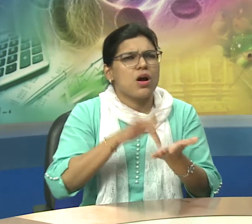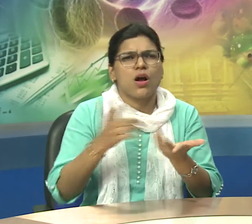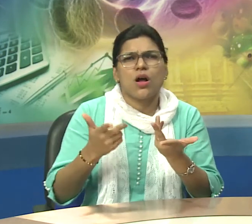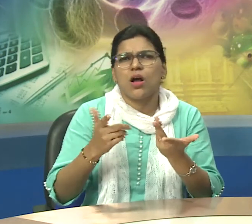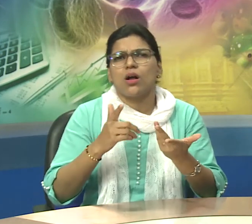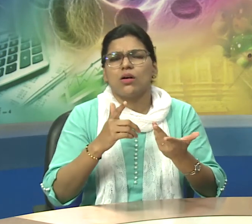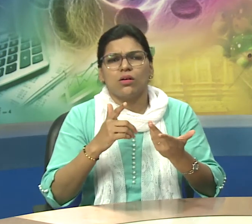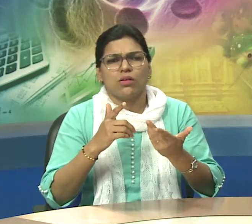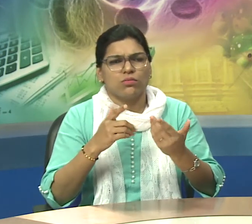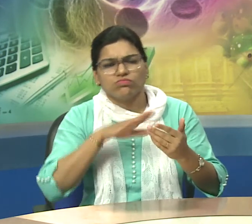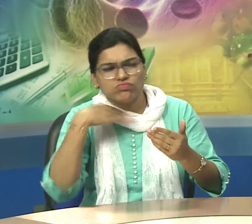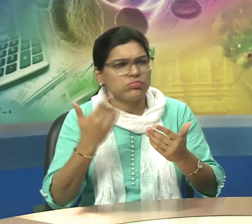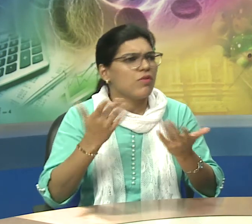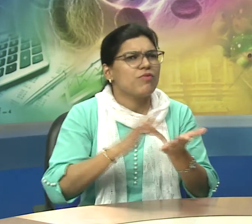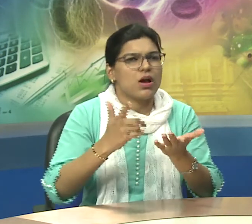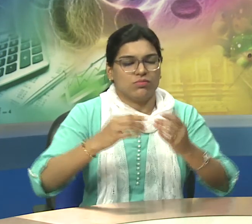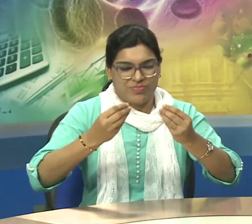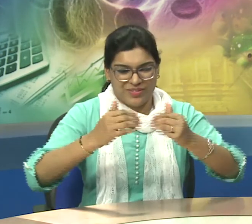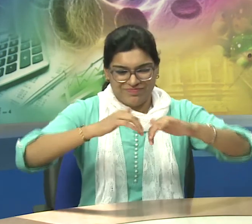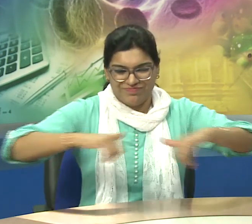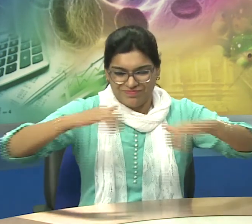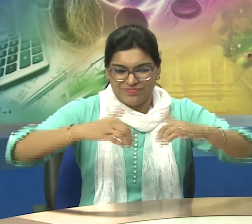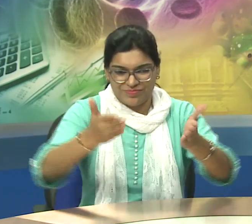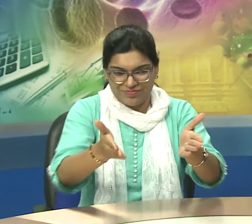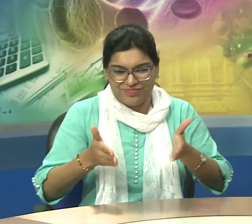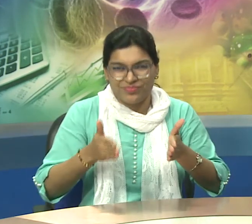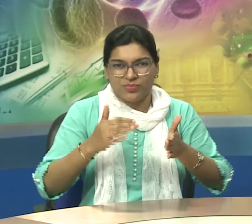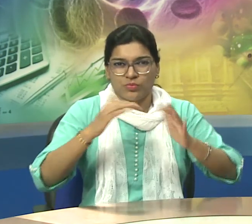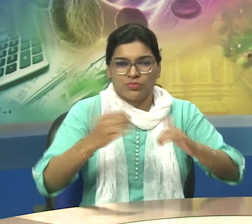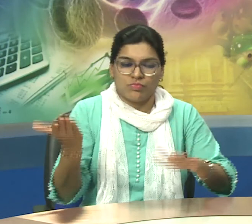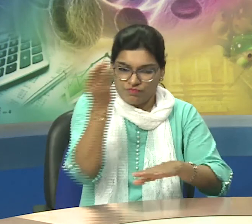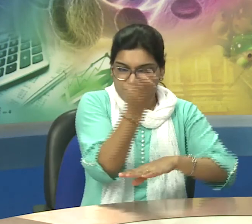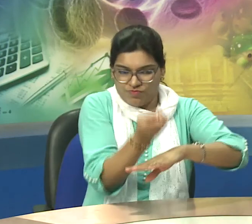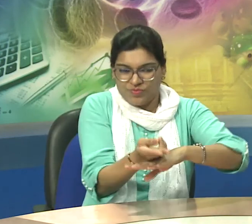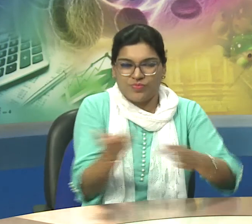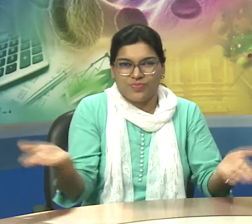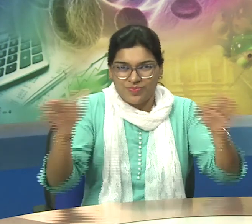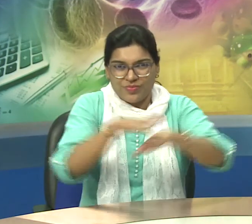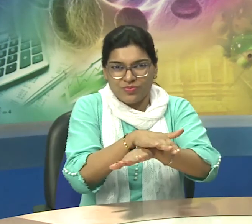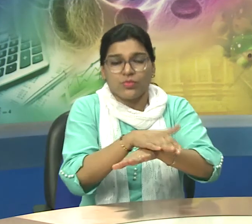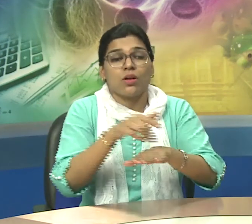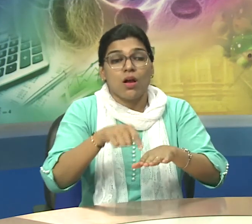He was buried along with his Shehnai